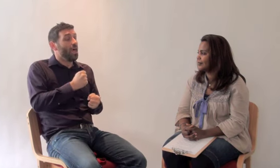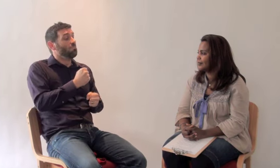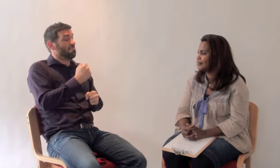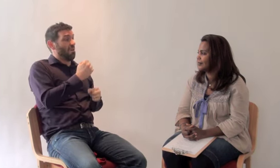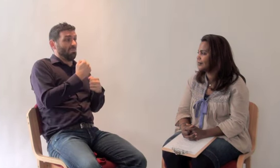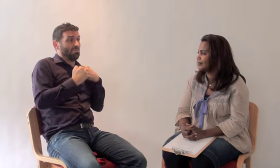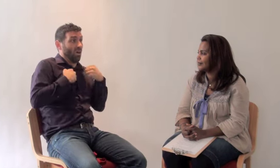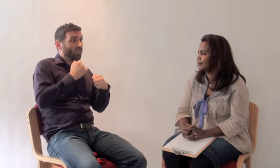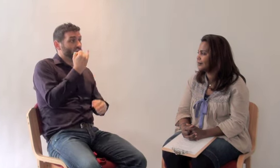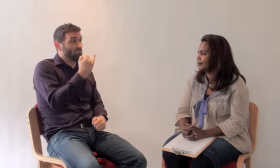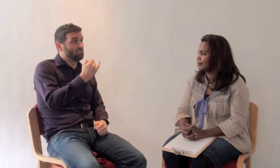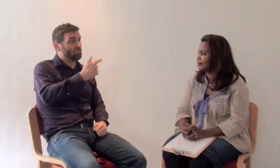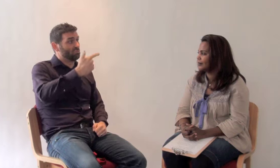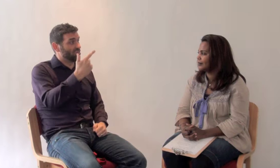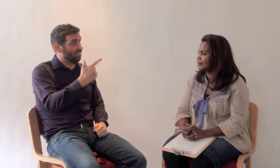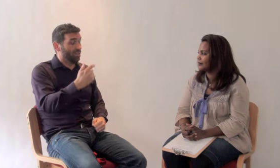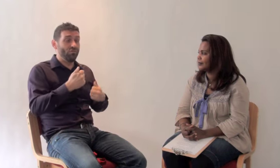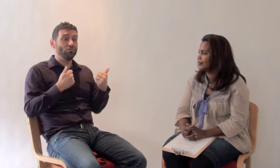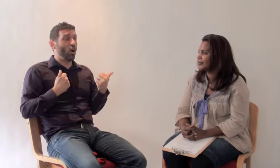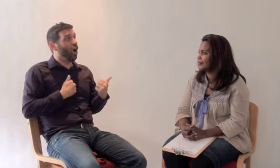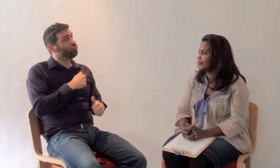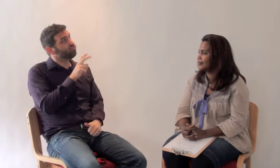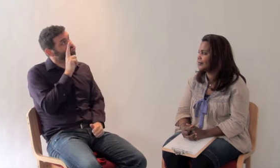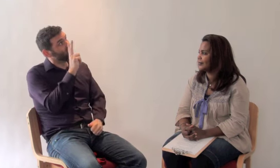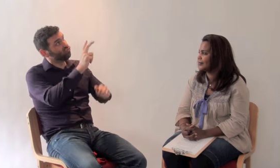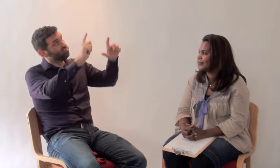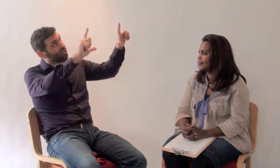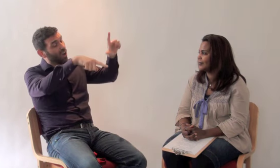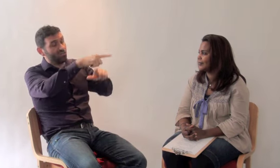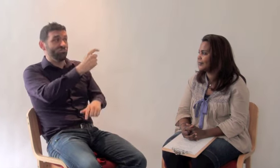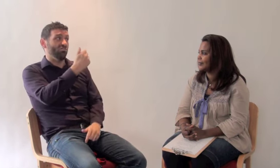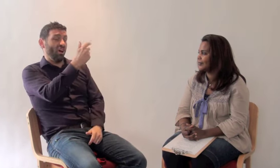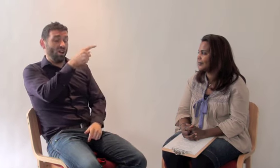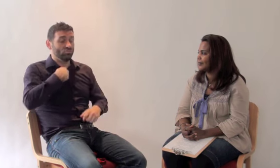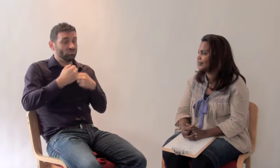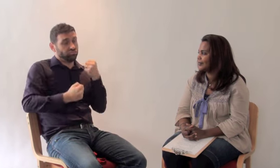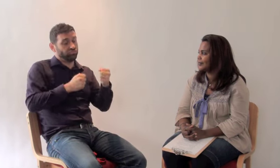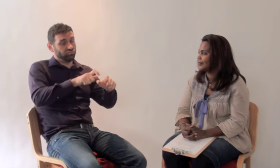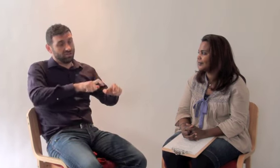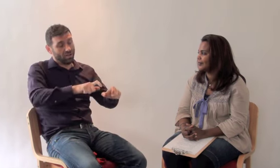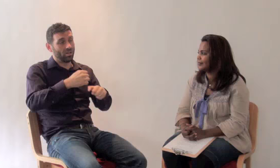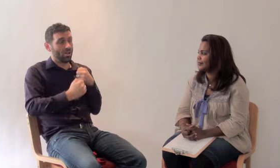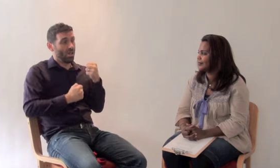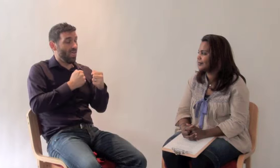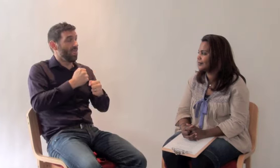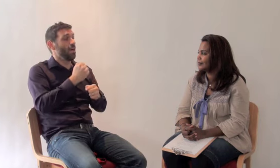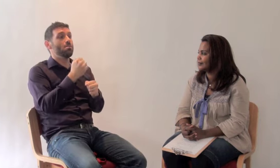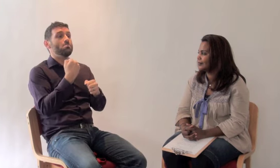and running. And then about mile 16, 17, I felt fine. I was looking up at the signs telling me how many miles I'd